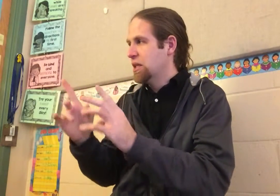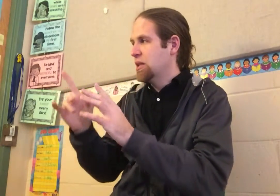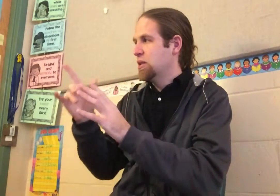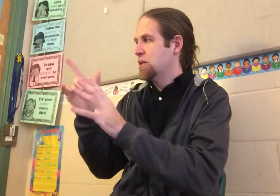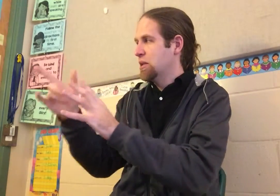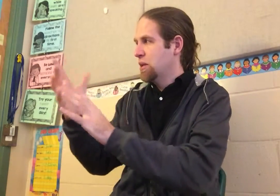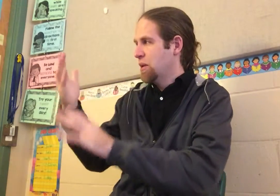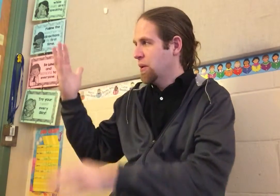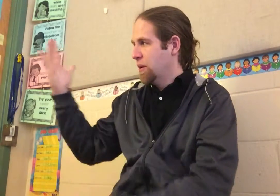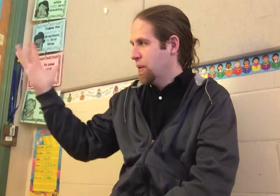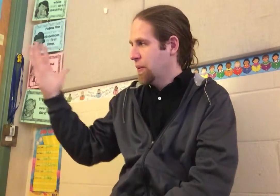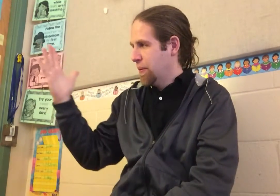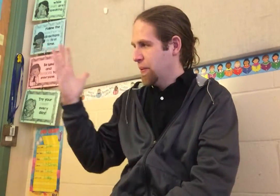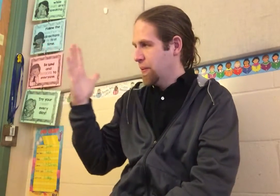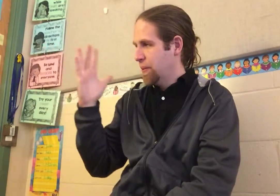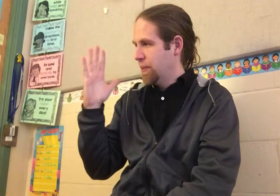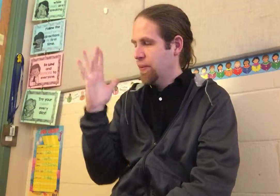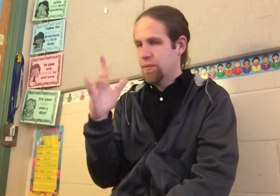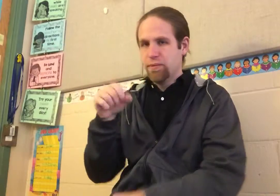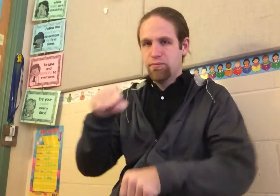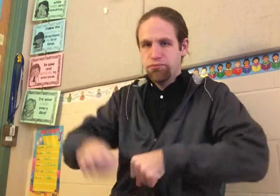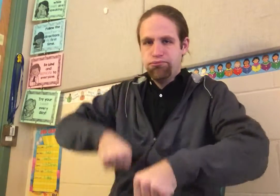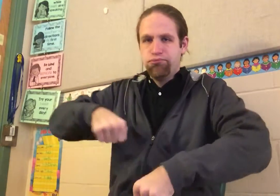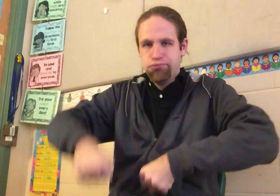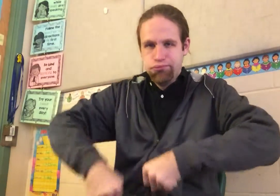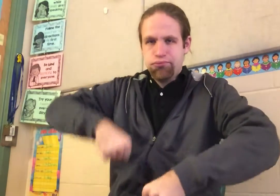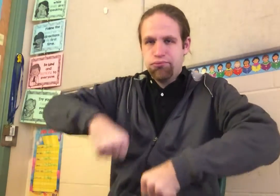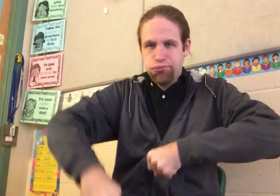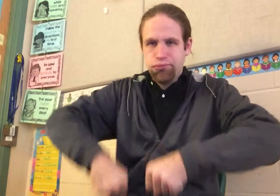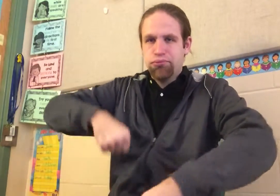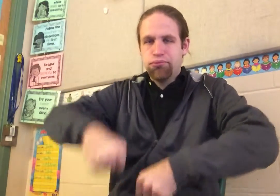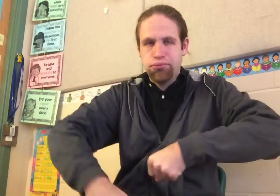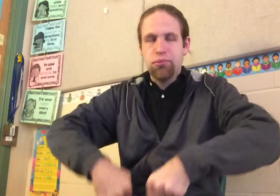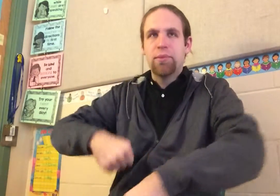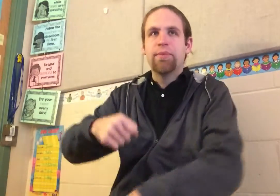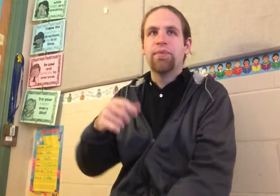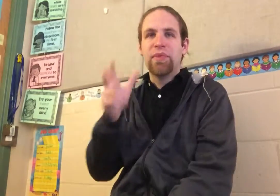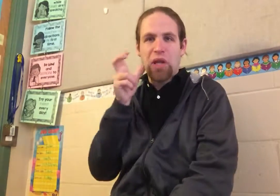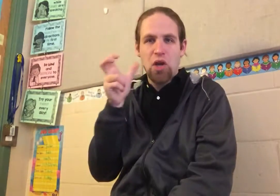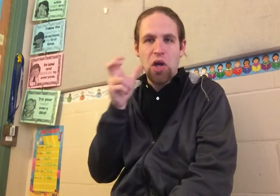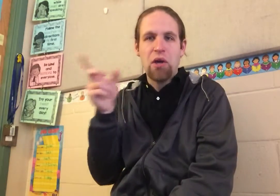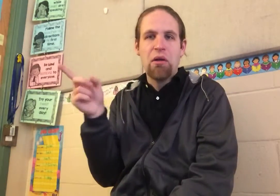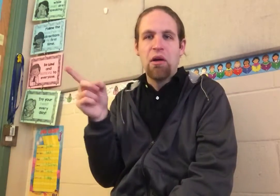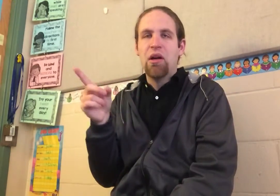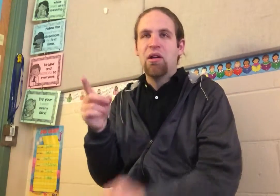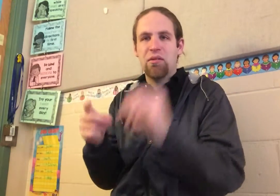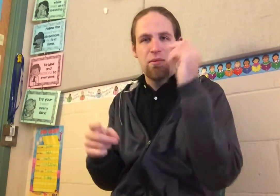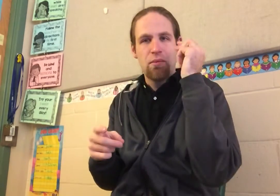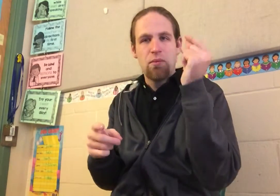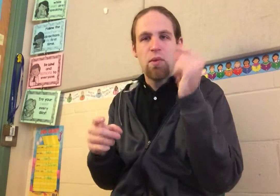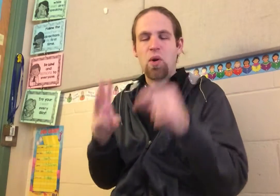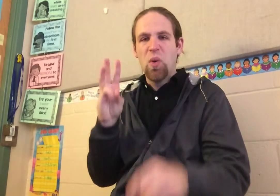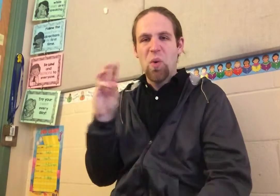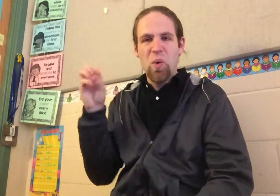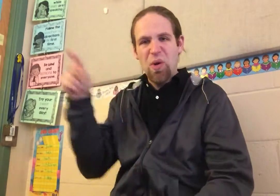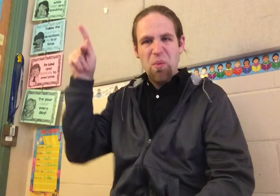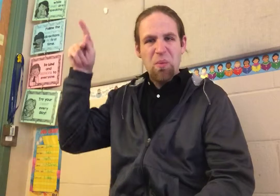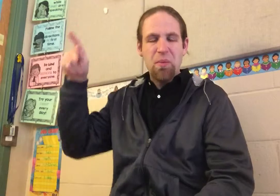nearer. A flutter of hooves comes faintly to the ear. In another instant, there's a whoop and hurrah from our upper